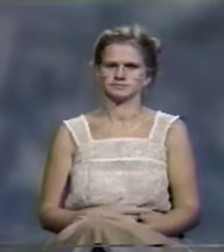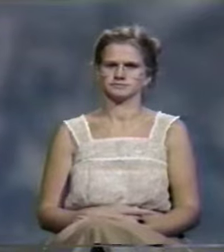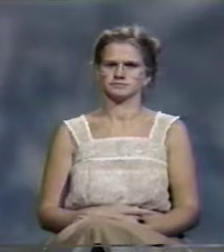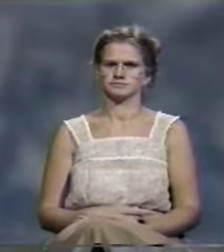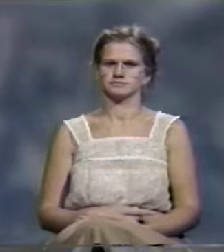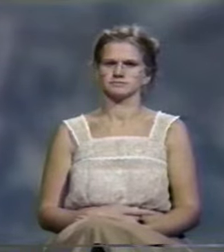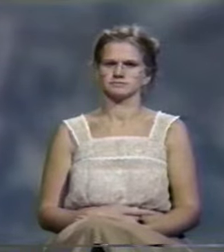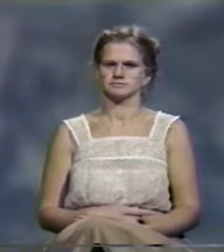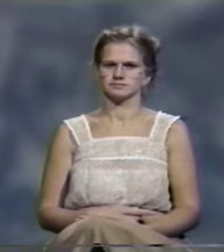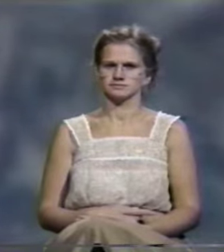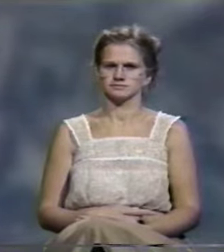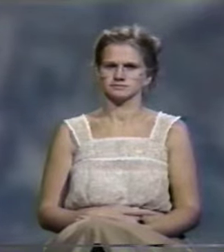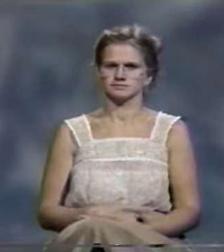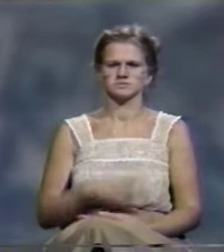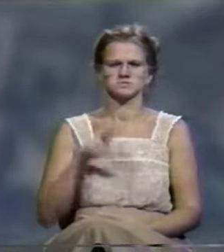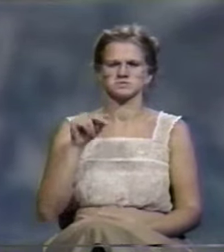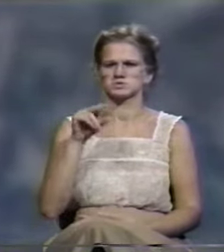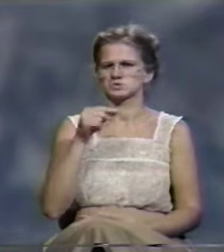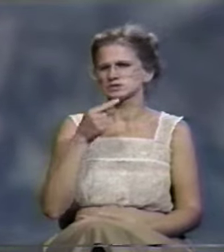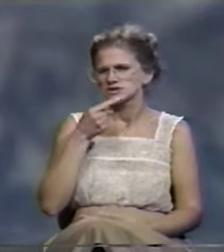No, she was hearing.